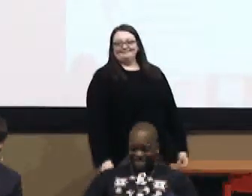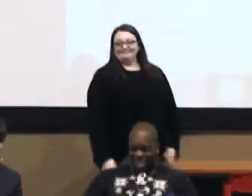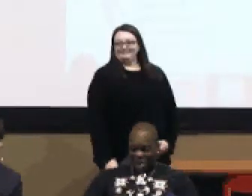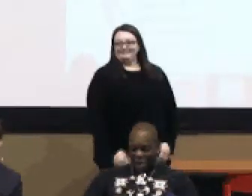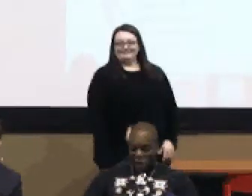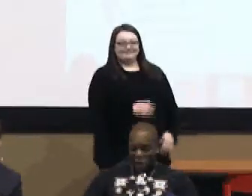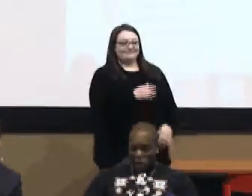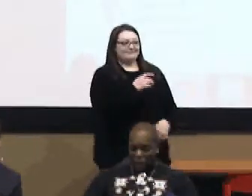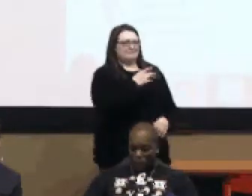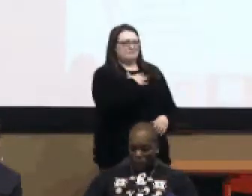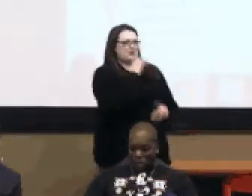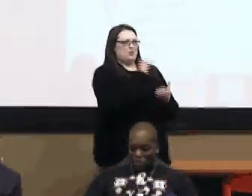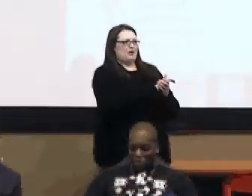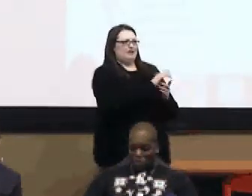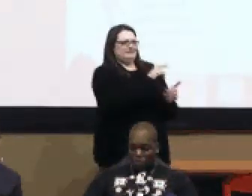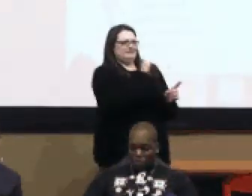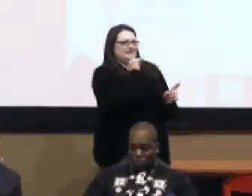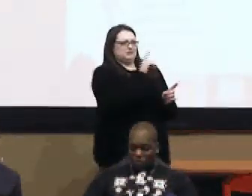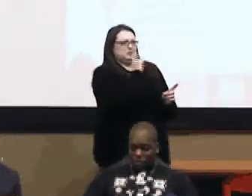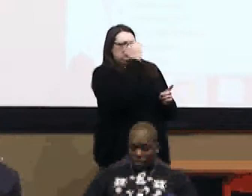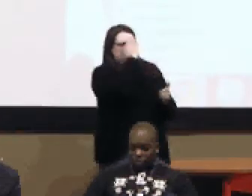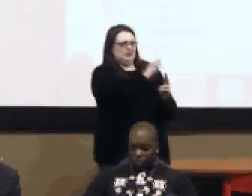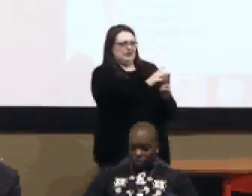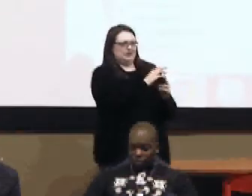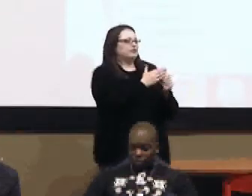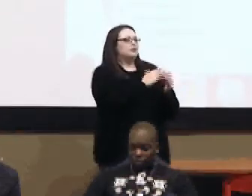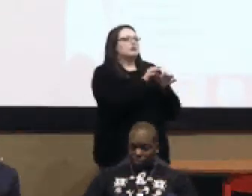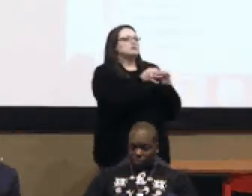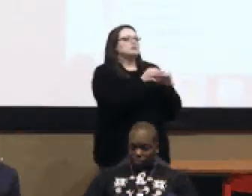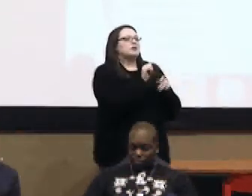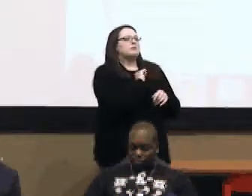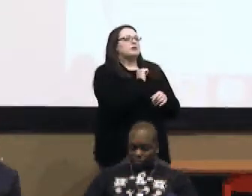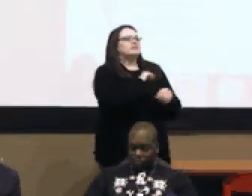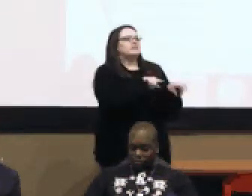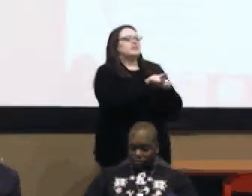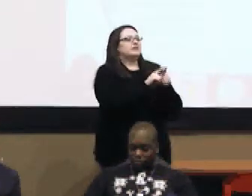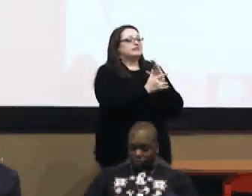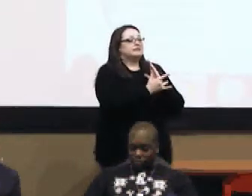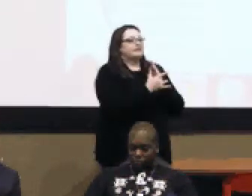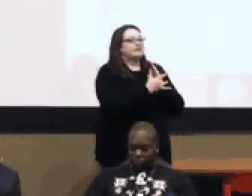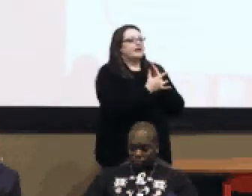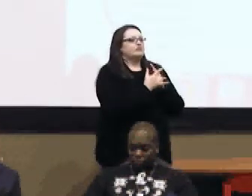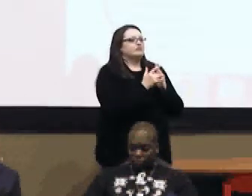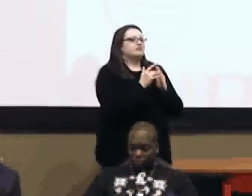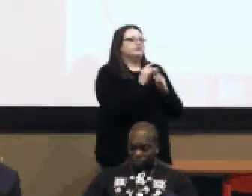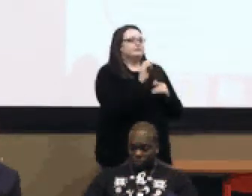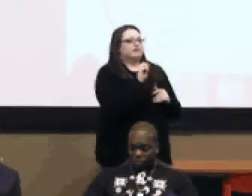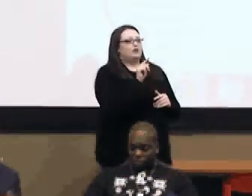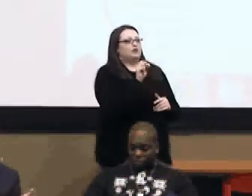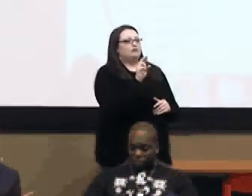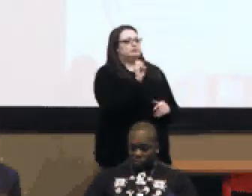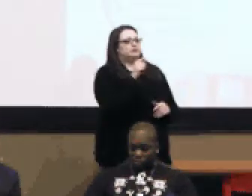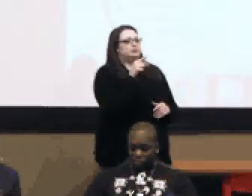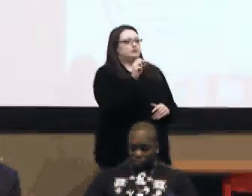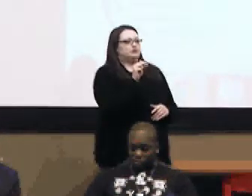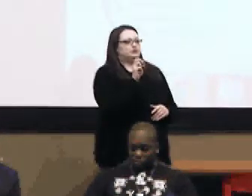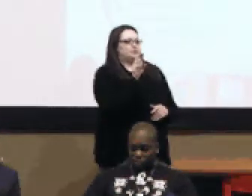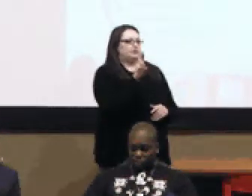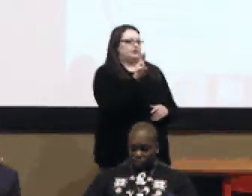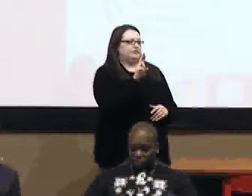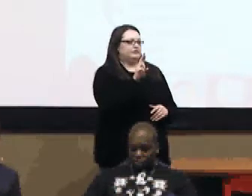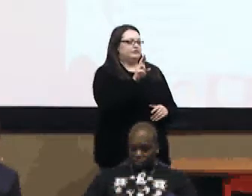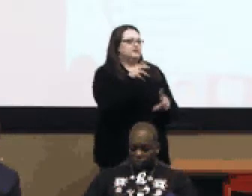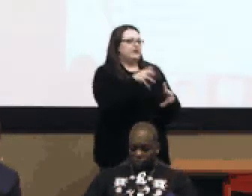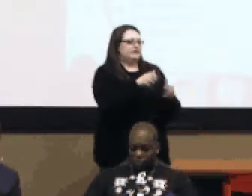notice my wife really. But I always describe myself as a technology entrepreneur, and I sort of leave it